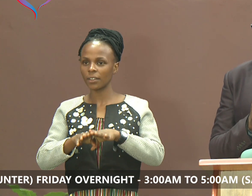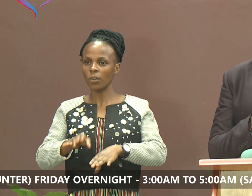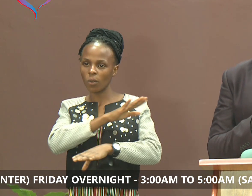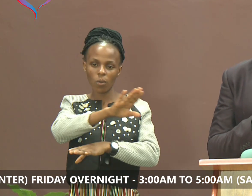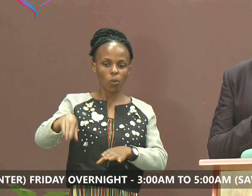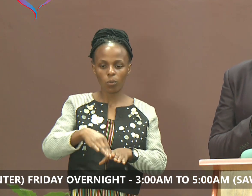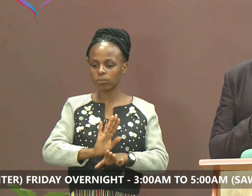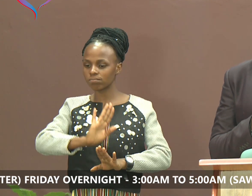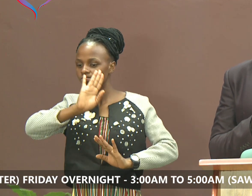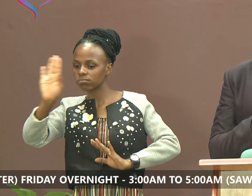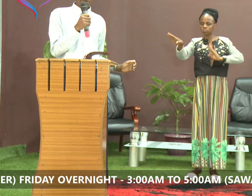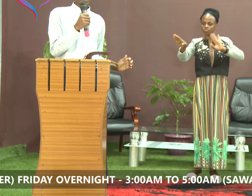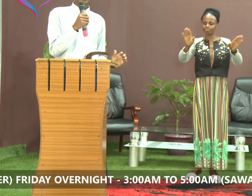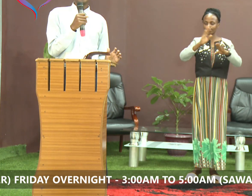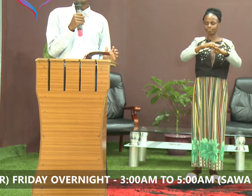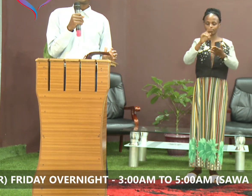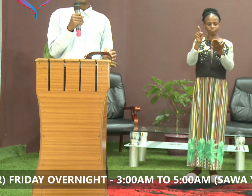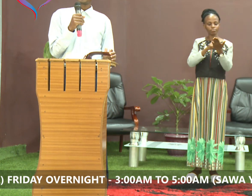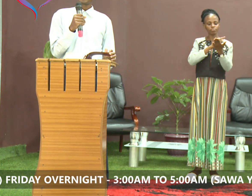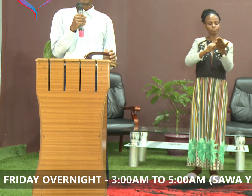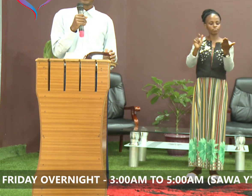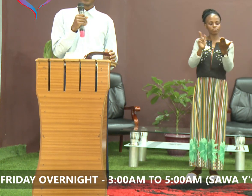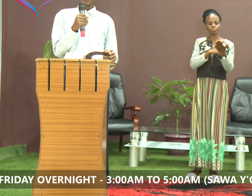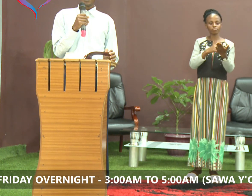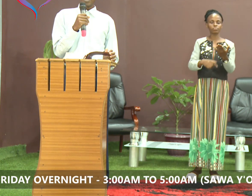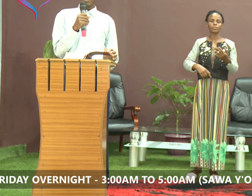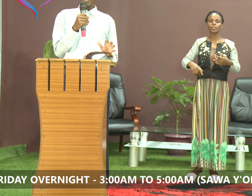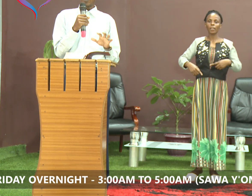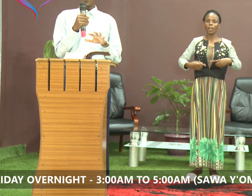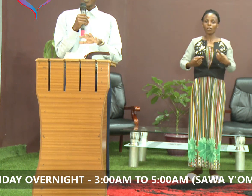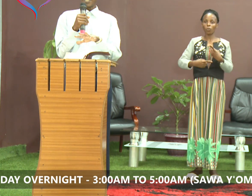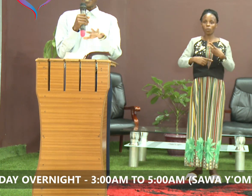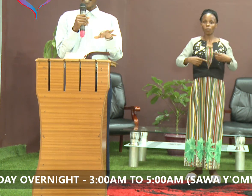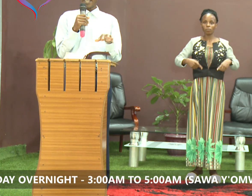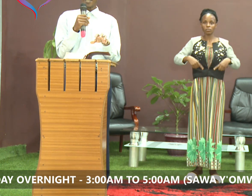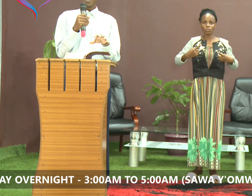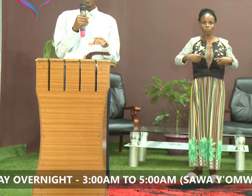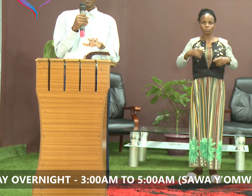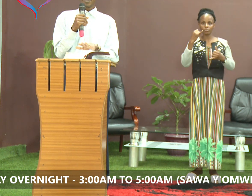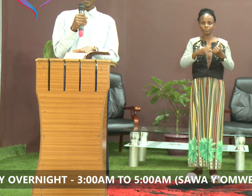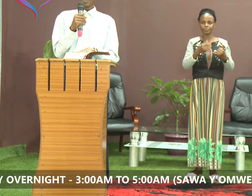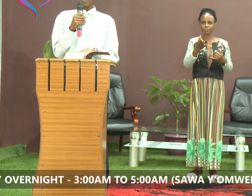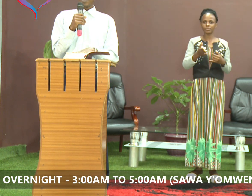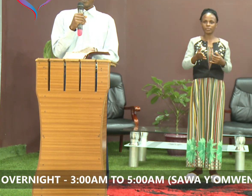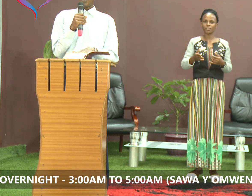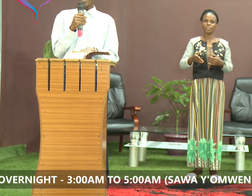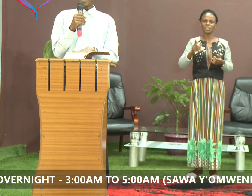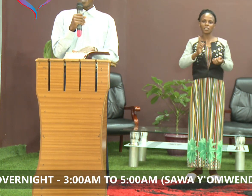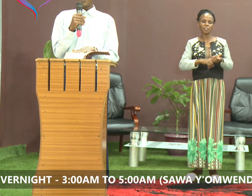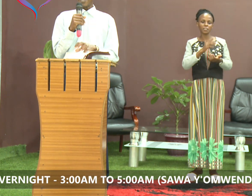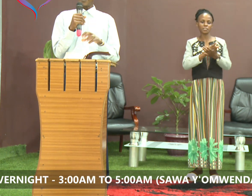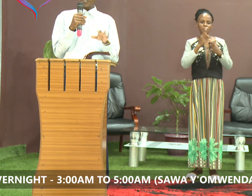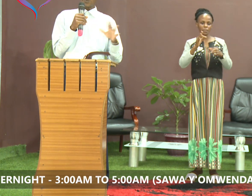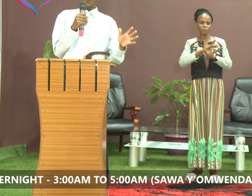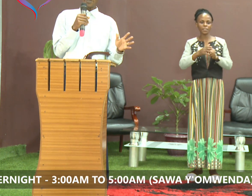ye. Everyone goes to their phone. Conflict ngazigwerawo, and then the conflict ends there. Kusimu, you get